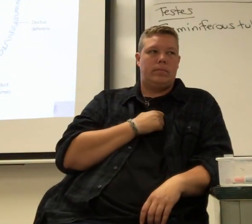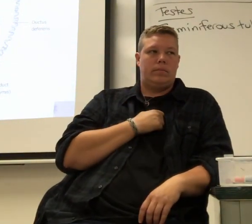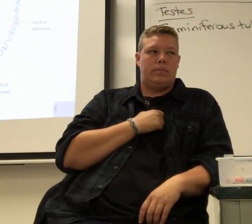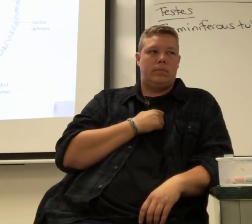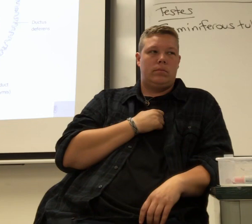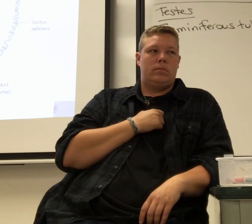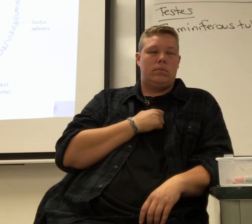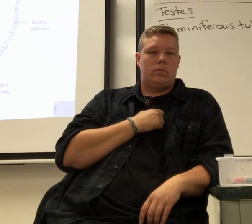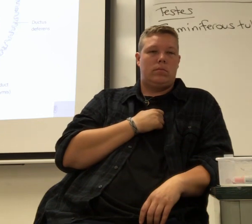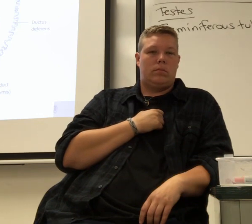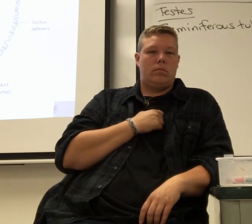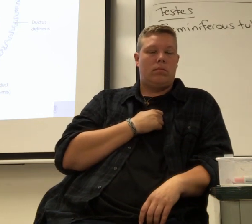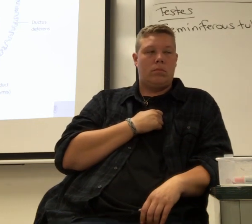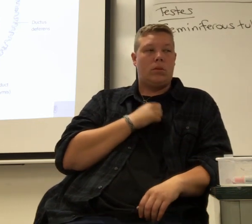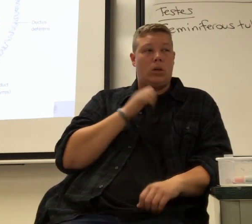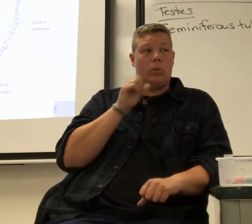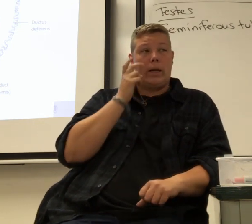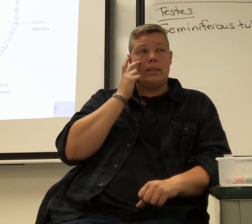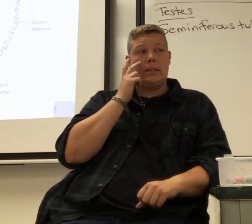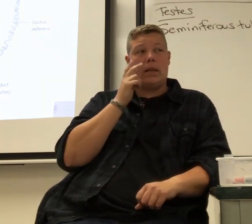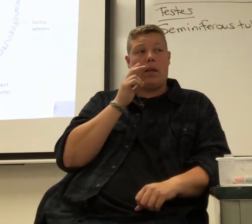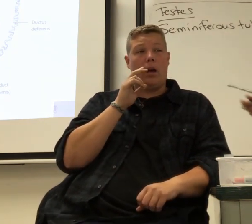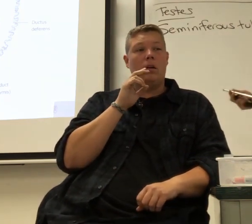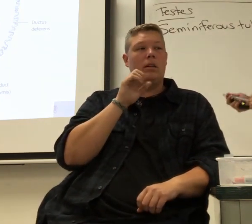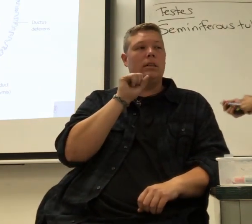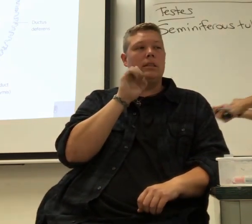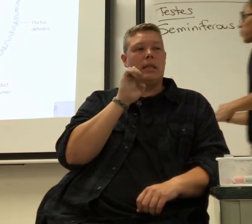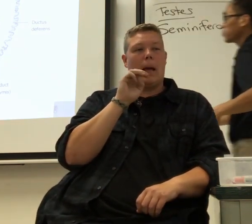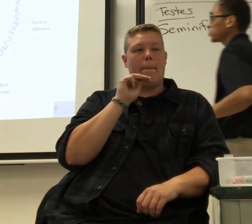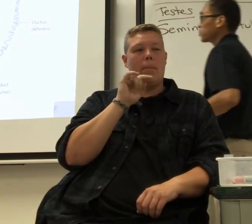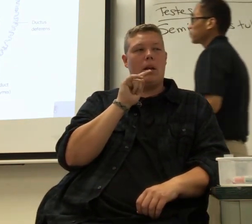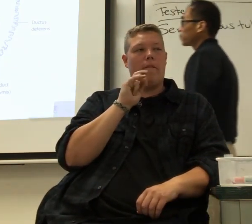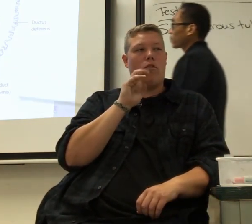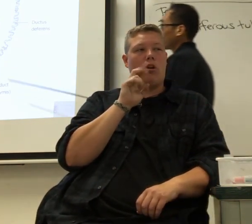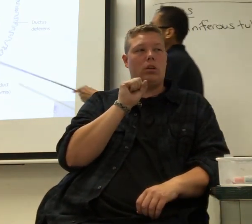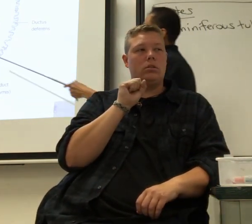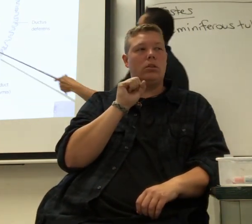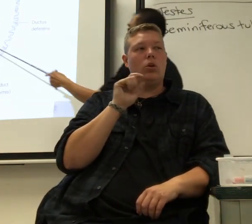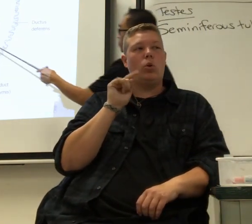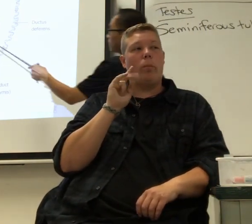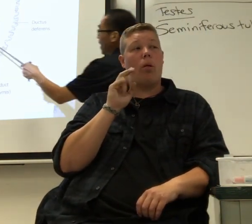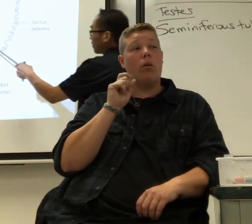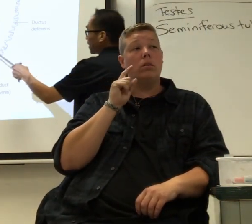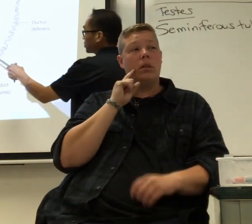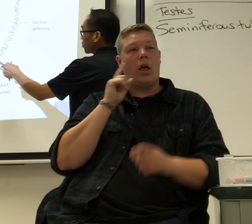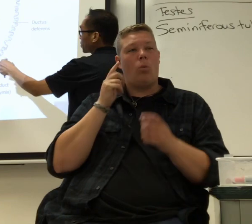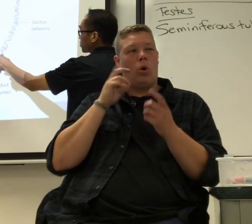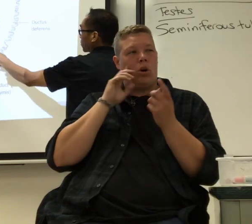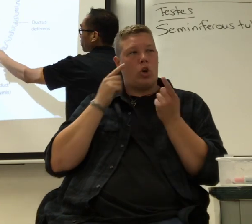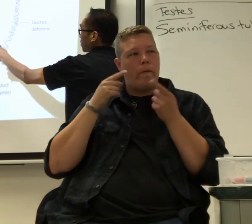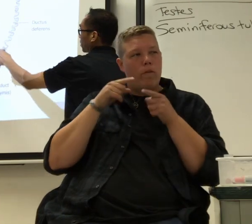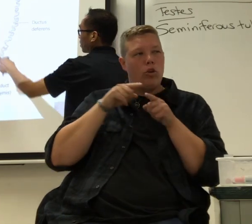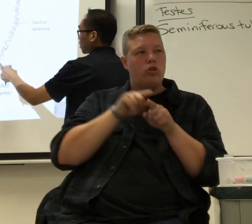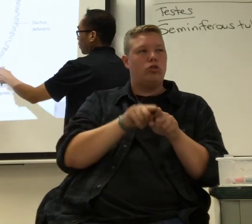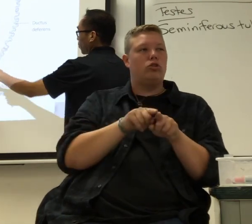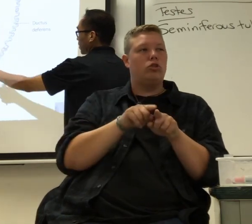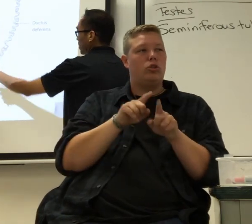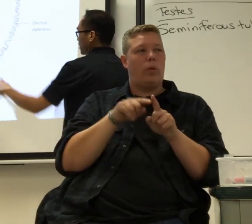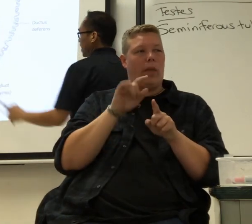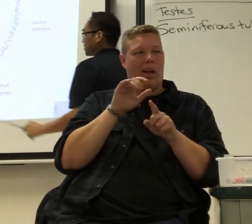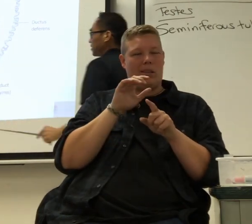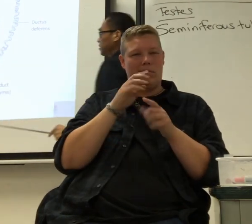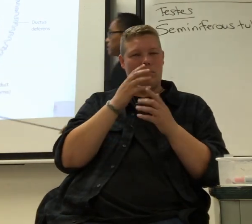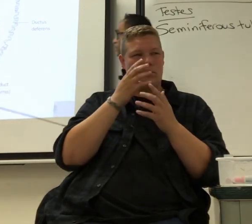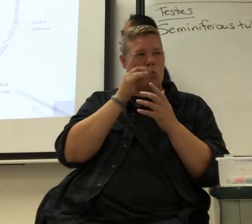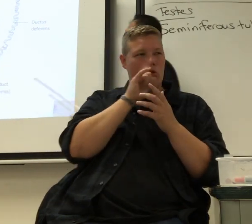picture. As you can see, the seminiferous tubules converge onto this little net-like structure called the